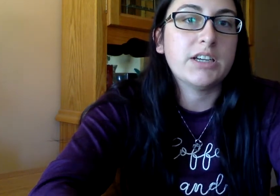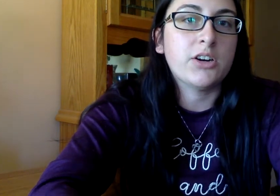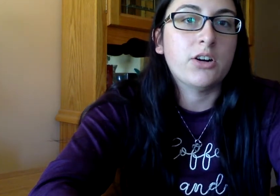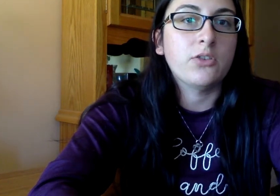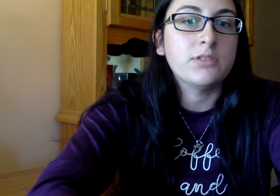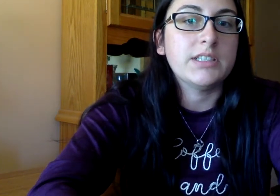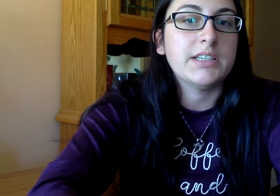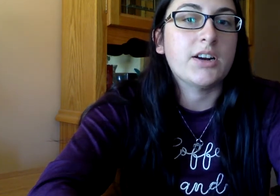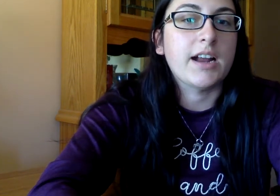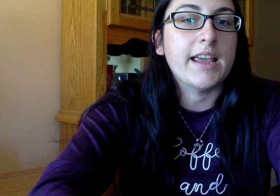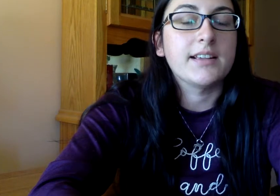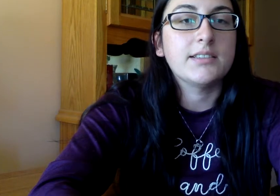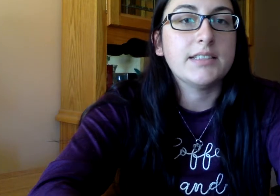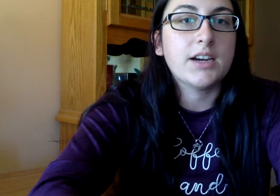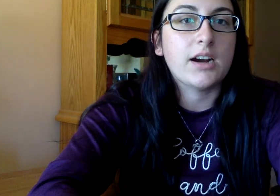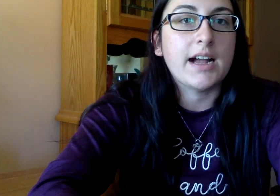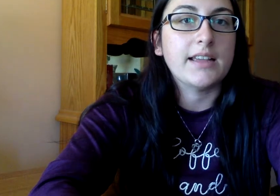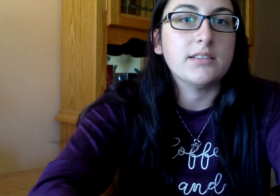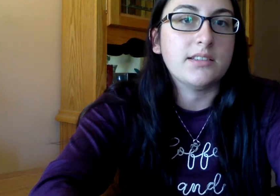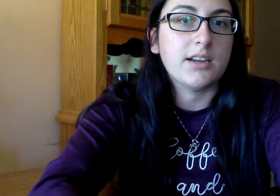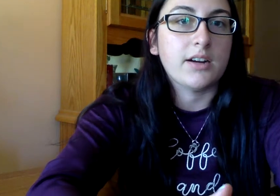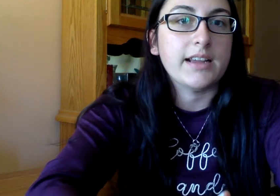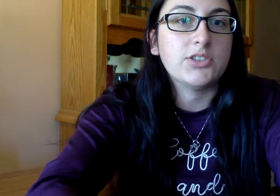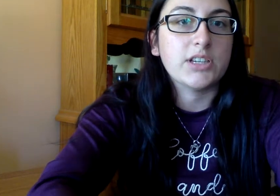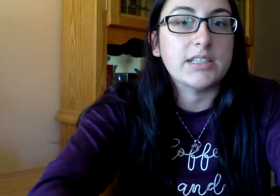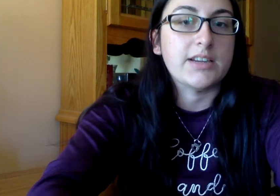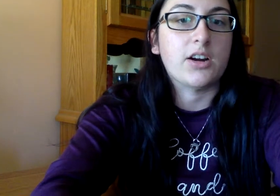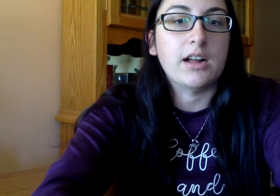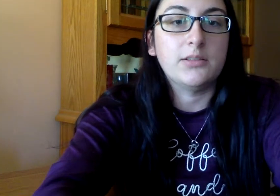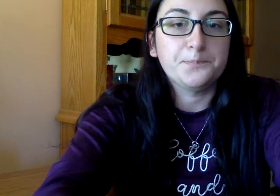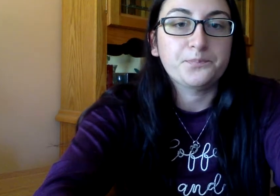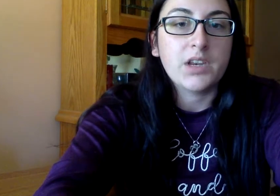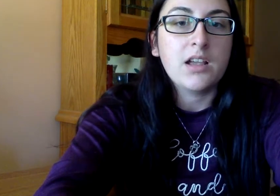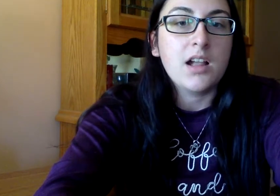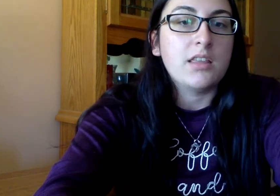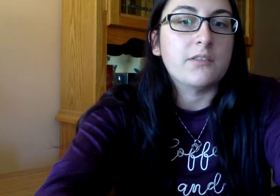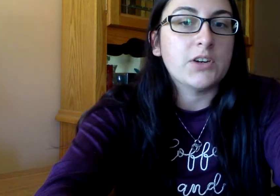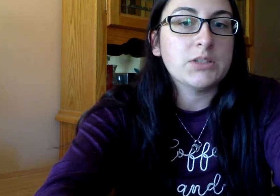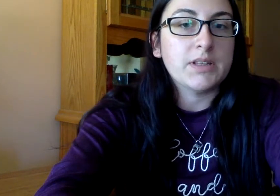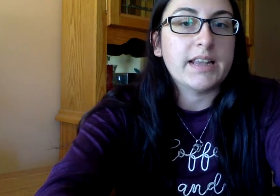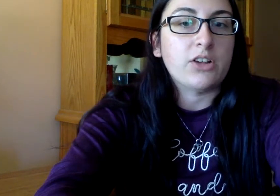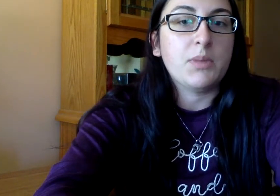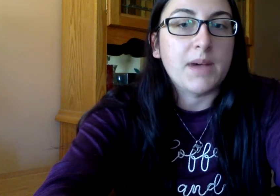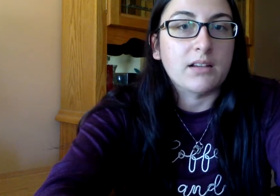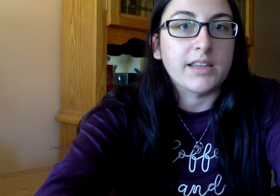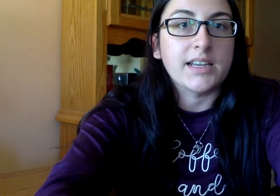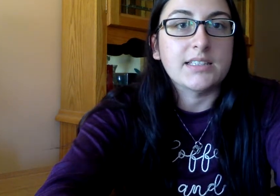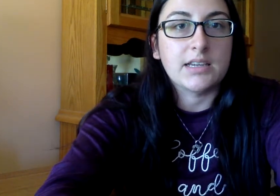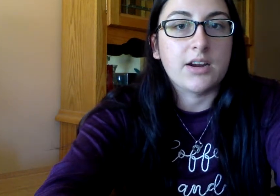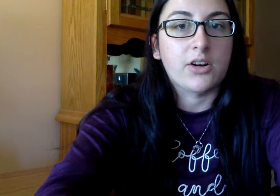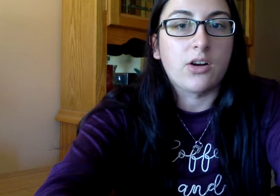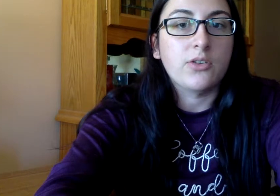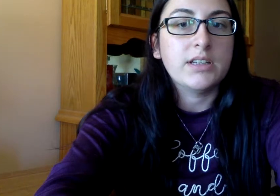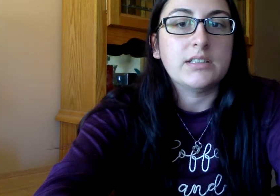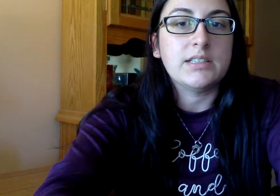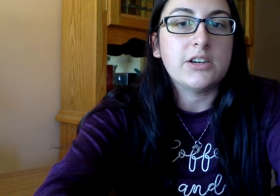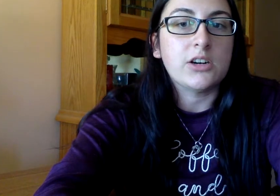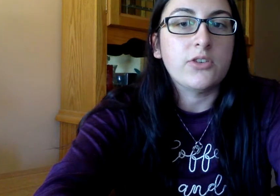DRO, DRA, DRI, DRH, and DRL. The first one that I will be modeling is DRO. DRO